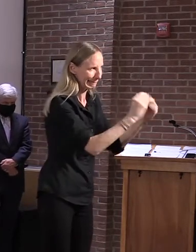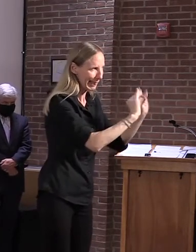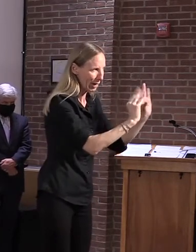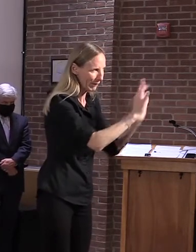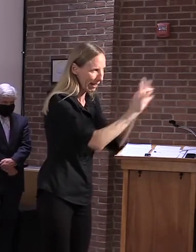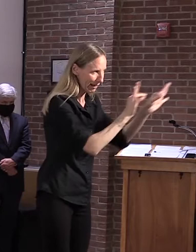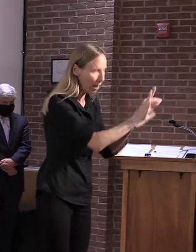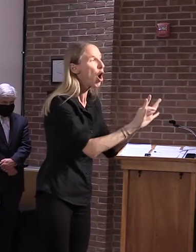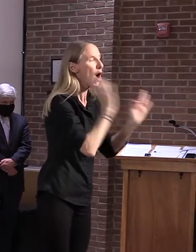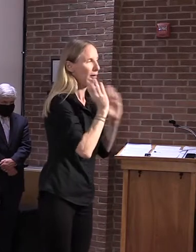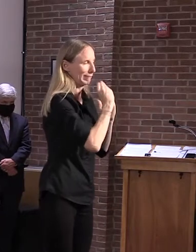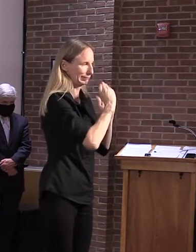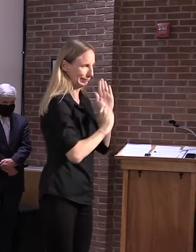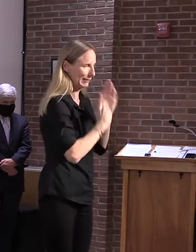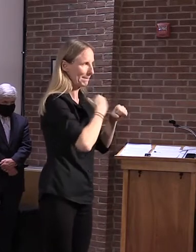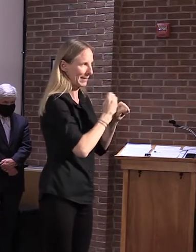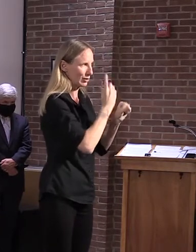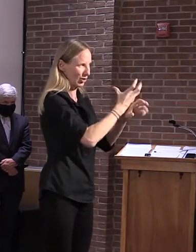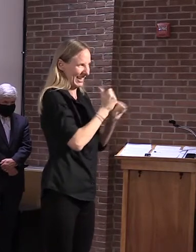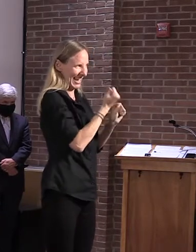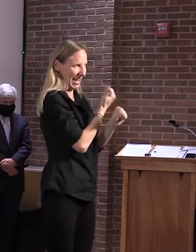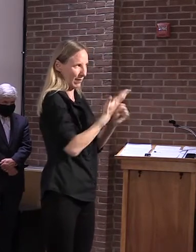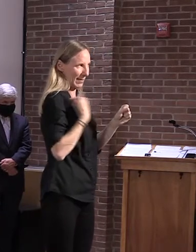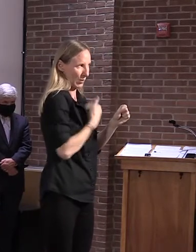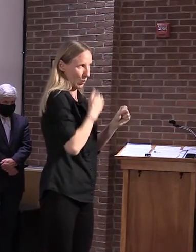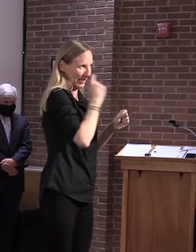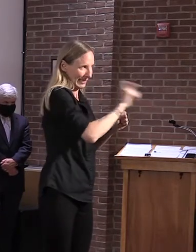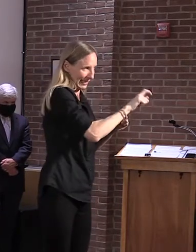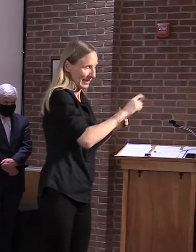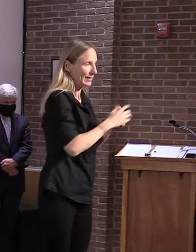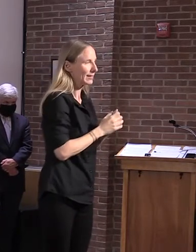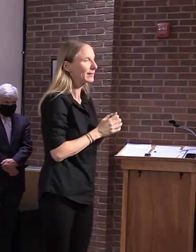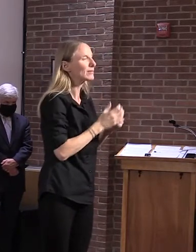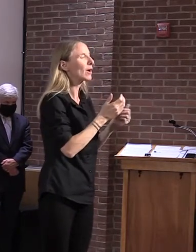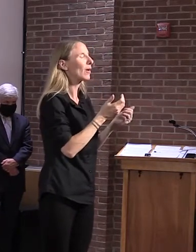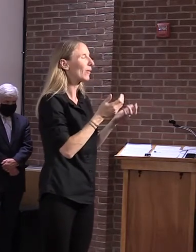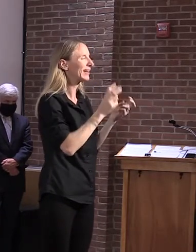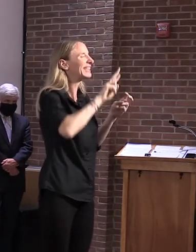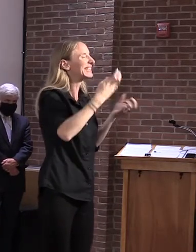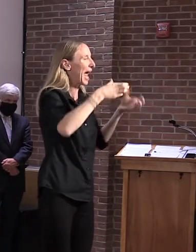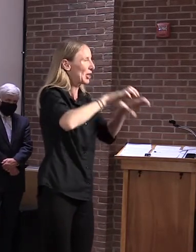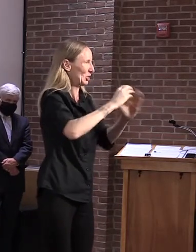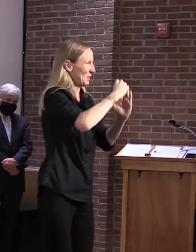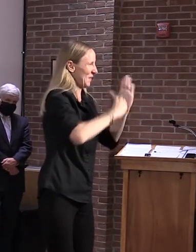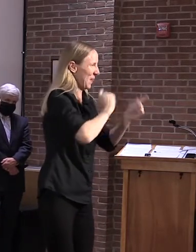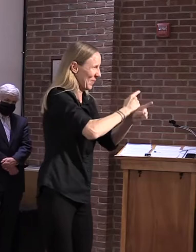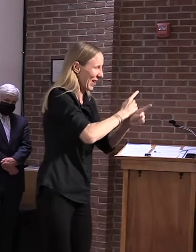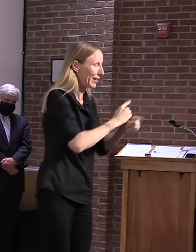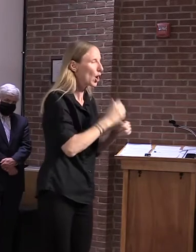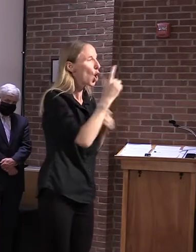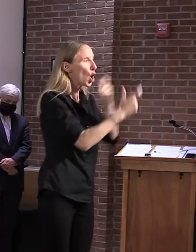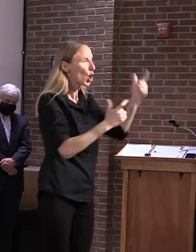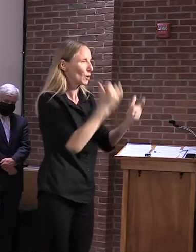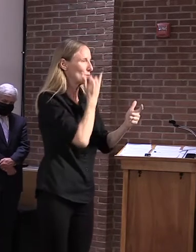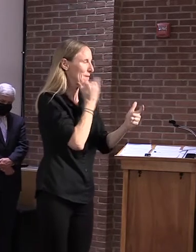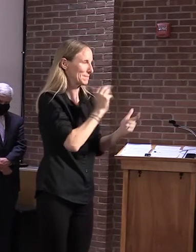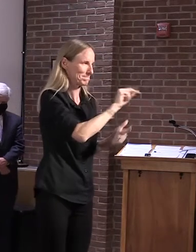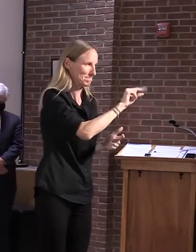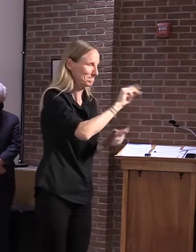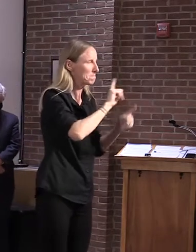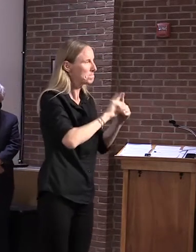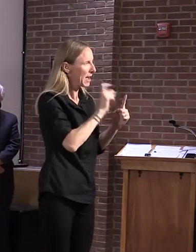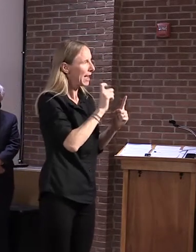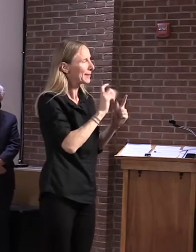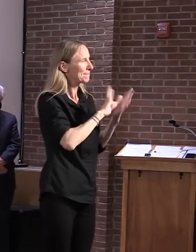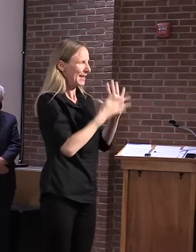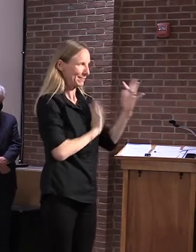to ensure they submit everything correctly. We are giving people another chance. These are not major errors, but they do require us to go back